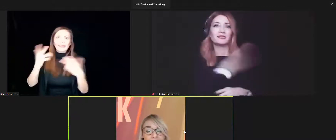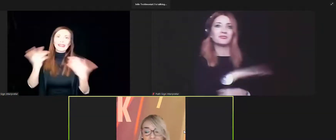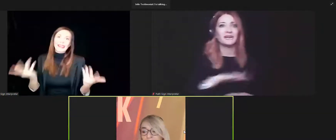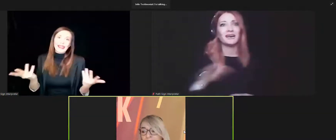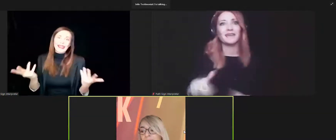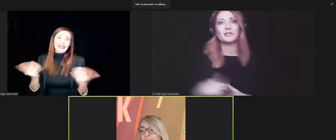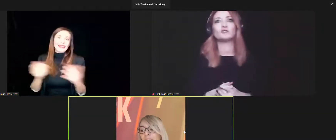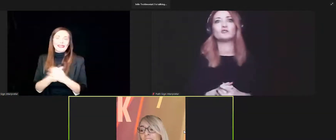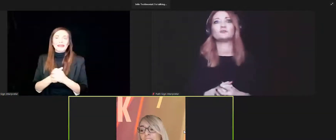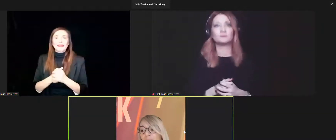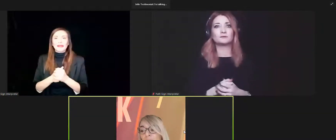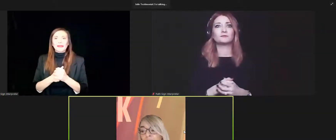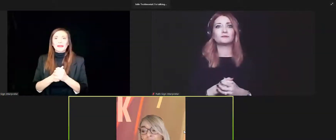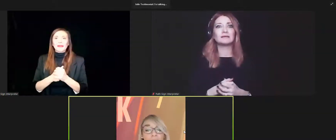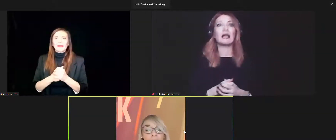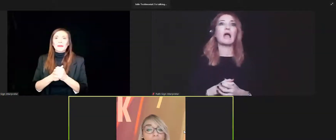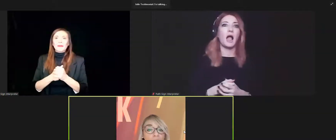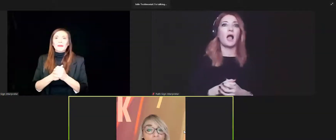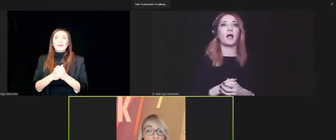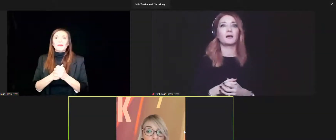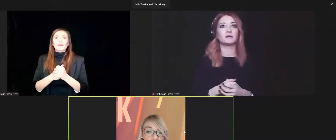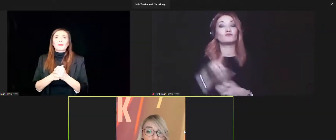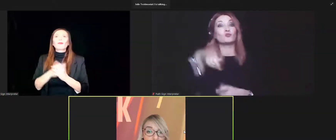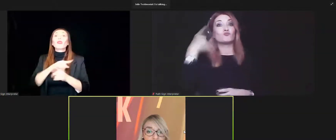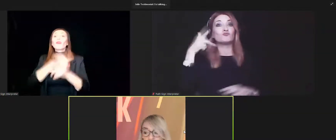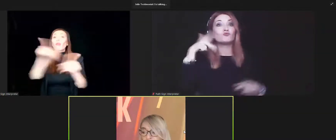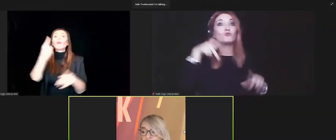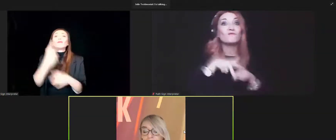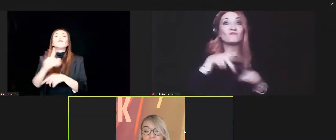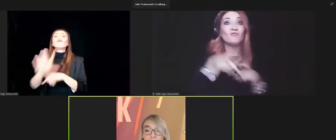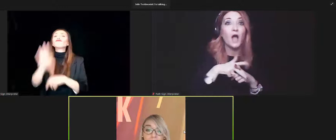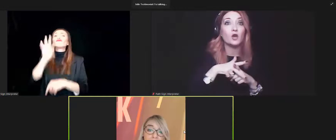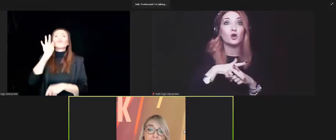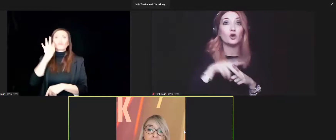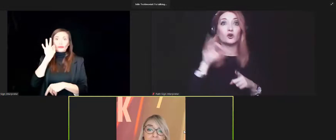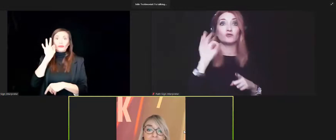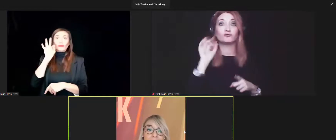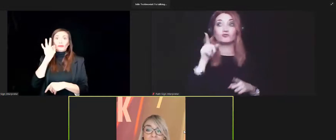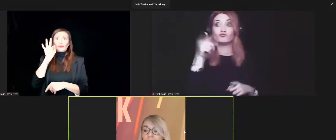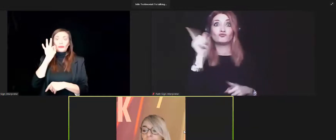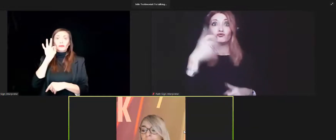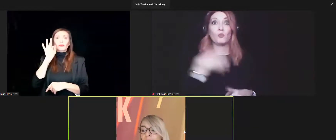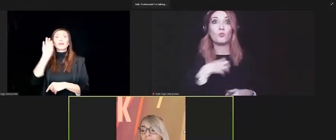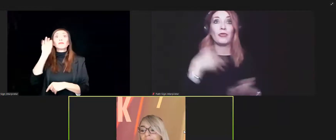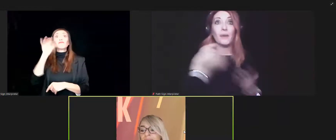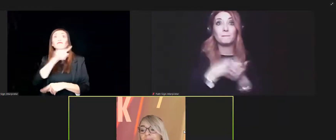you have to choose. If you want a normal life or not.